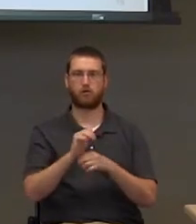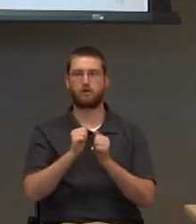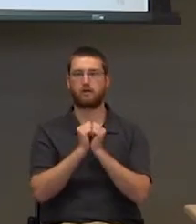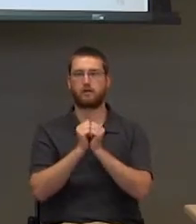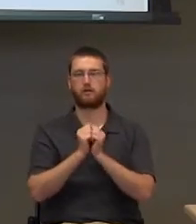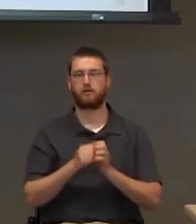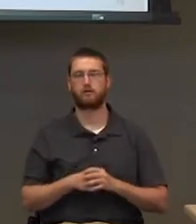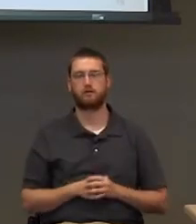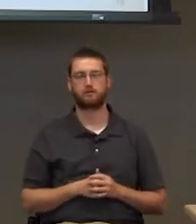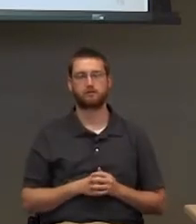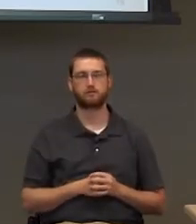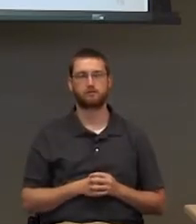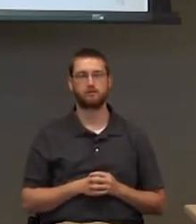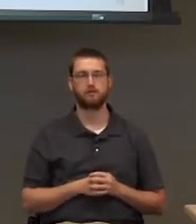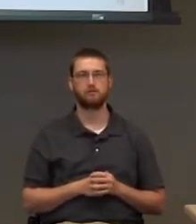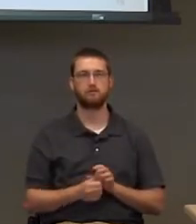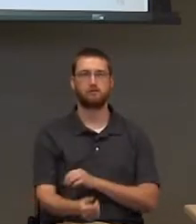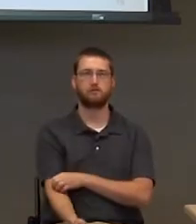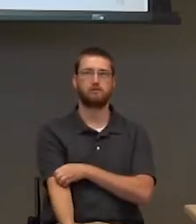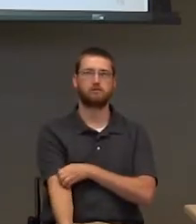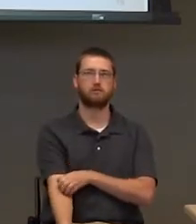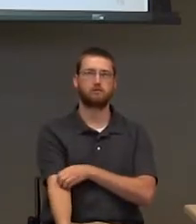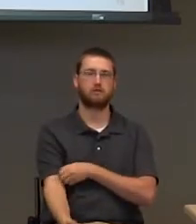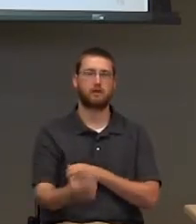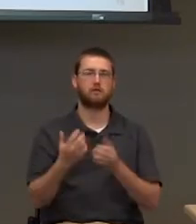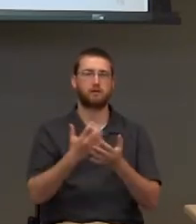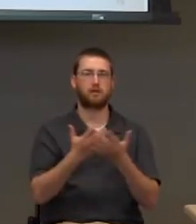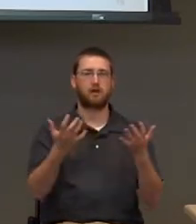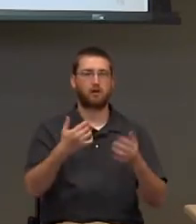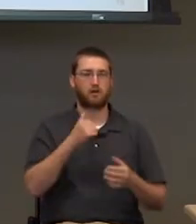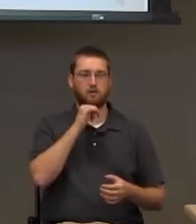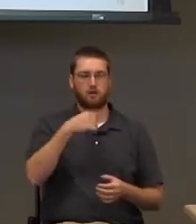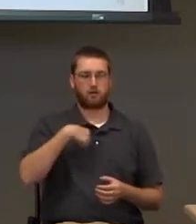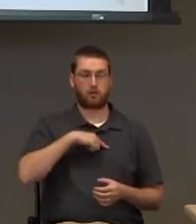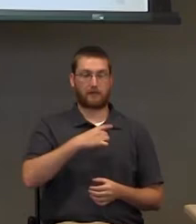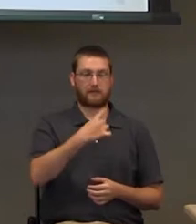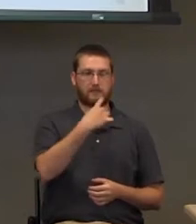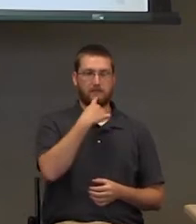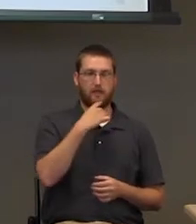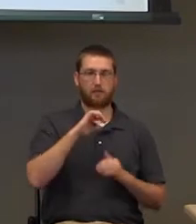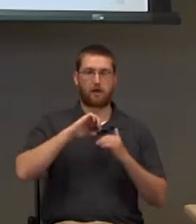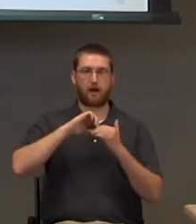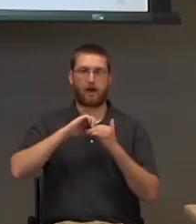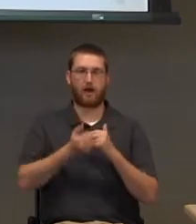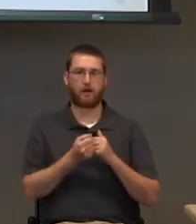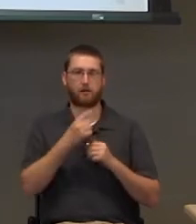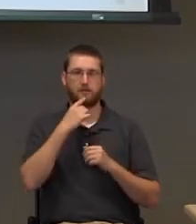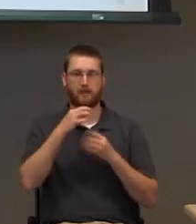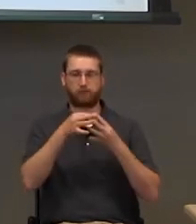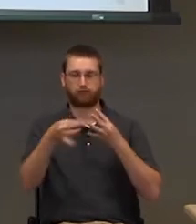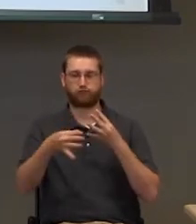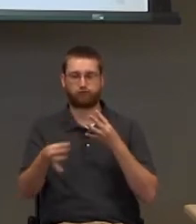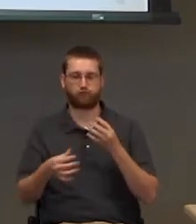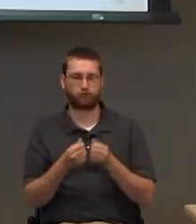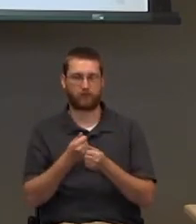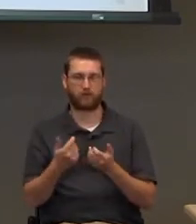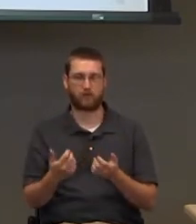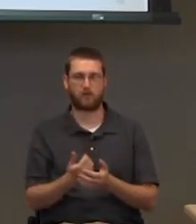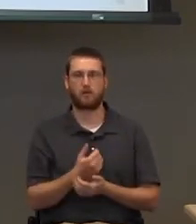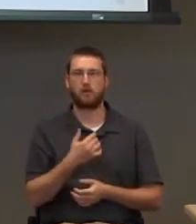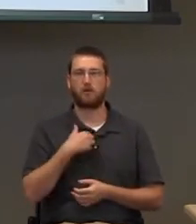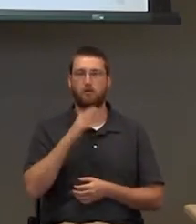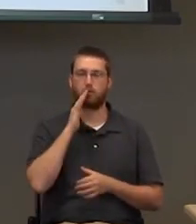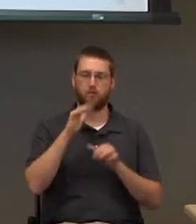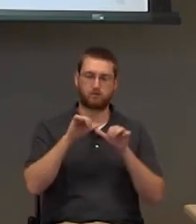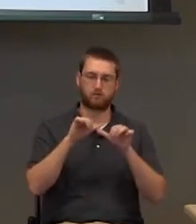talked about this last time we were together, there's a lot about it's not what we say but how we say it that's going to need to be addressed, so that this can continue